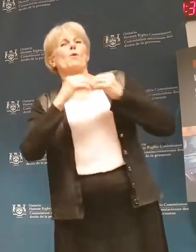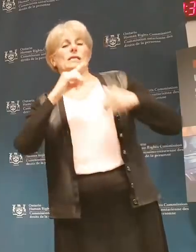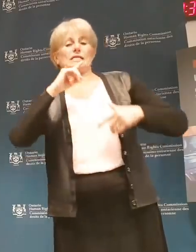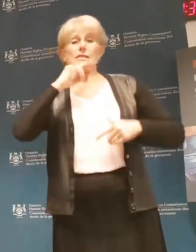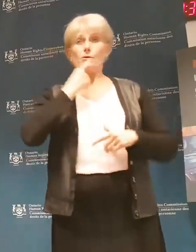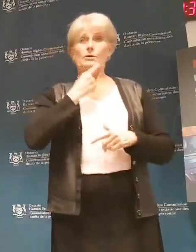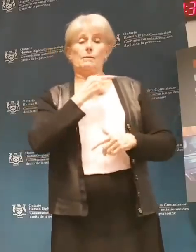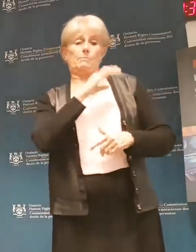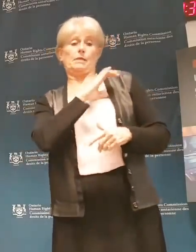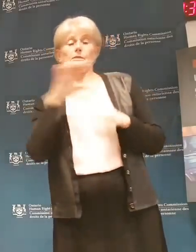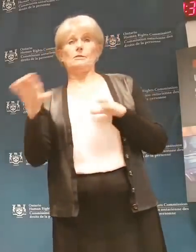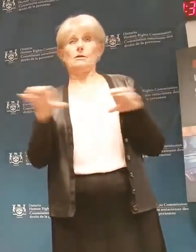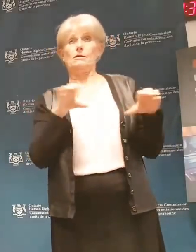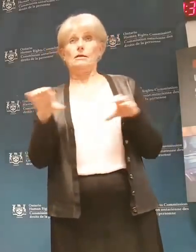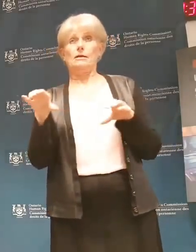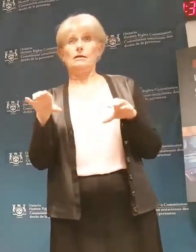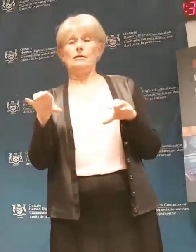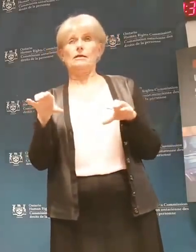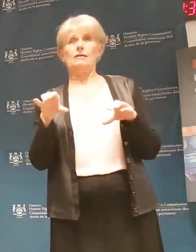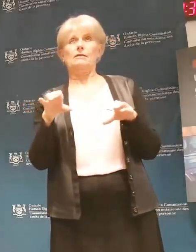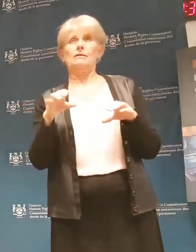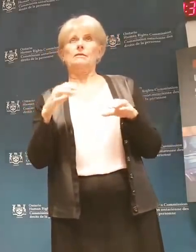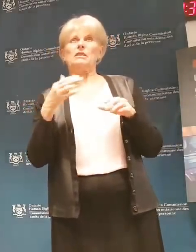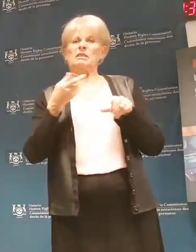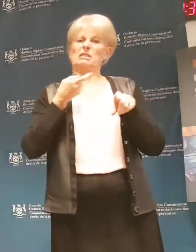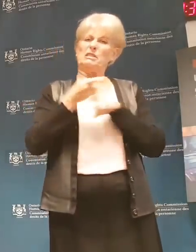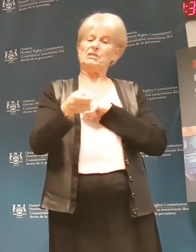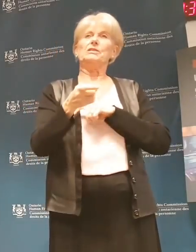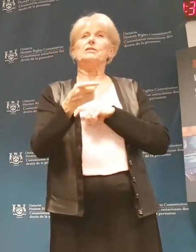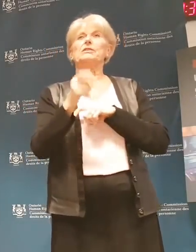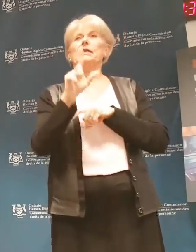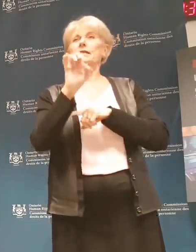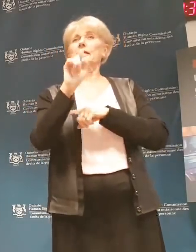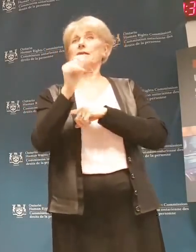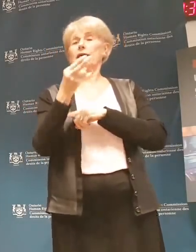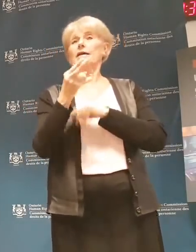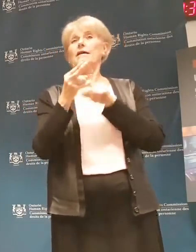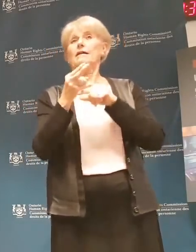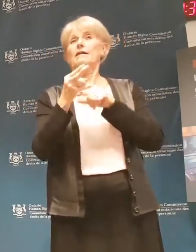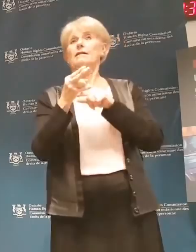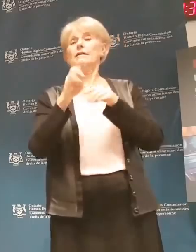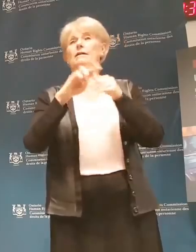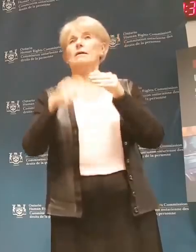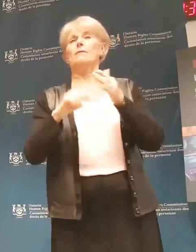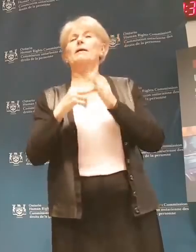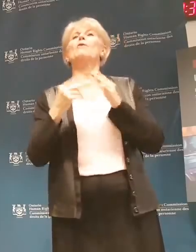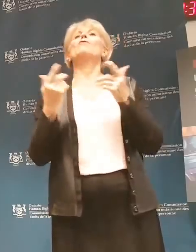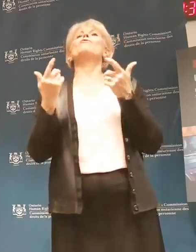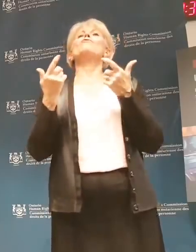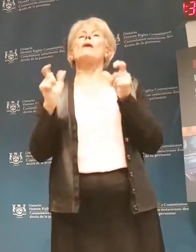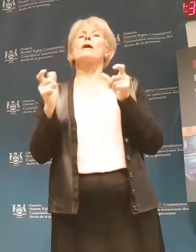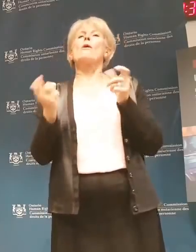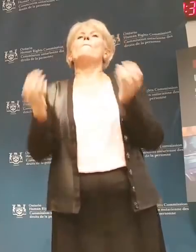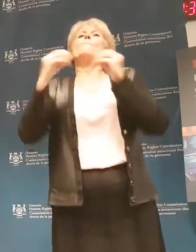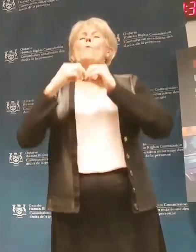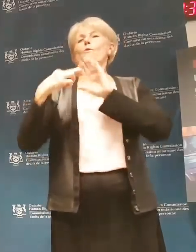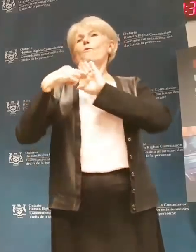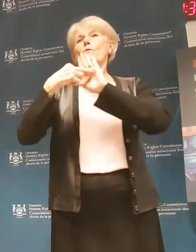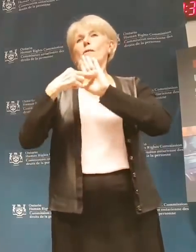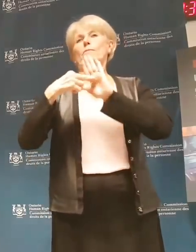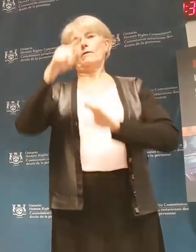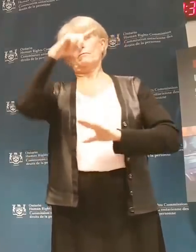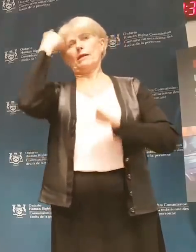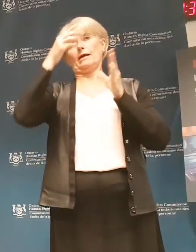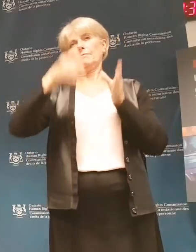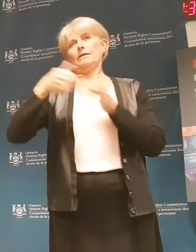the police conduct and lethal the outcome, the greater the overrepresentation of